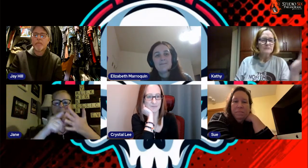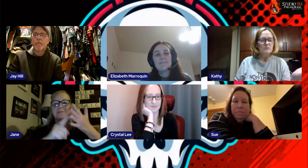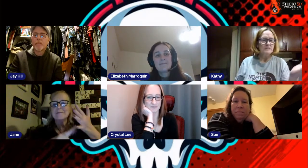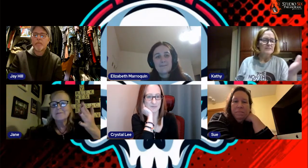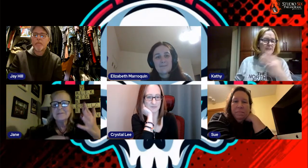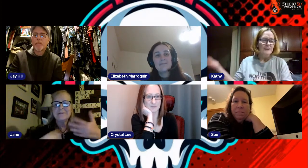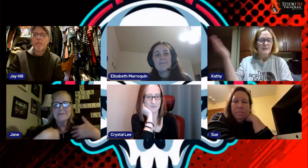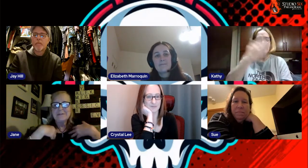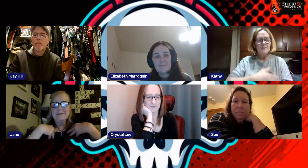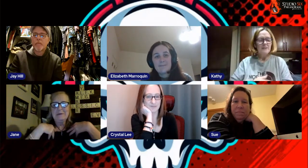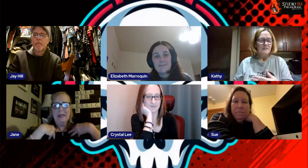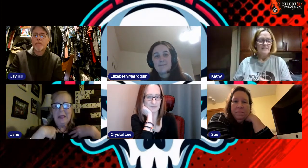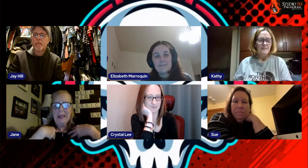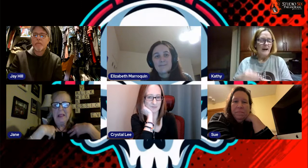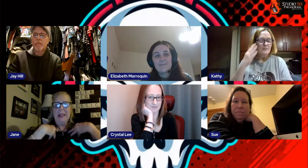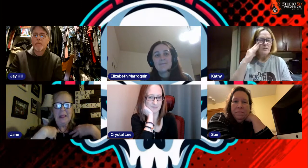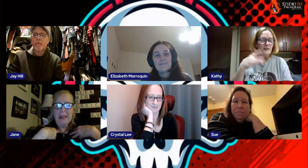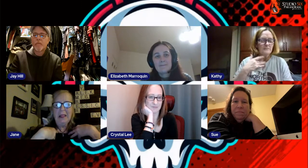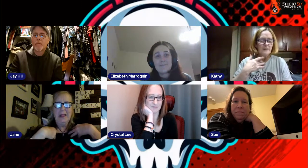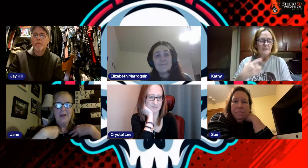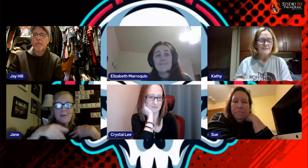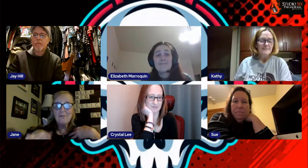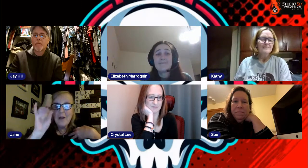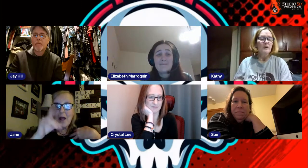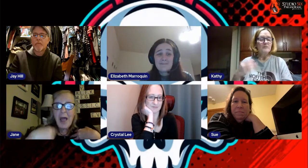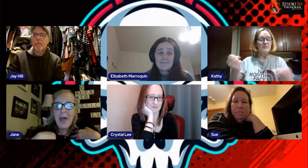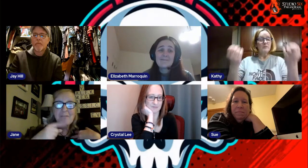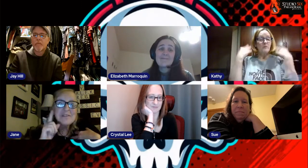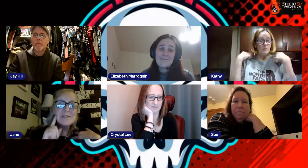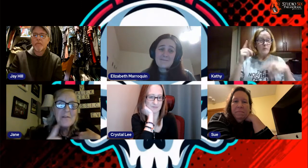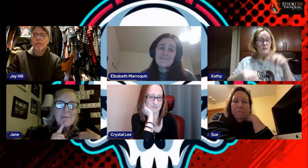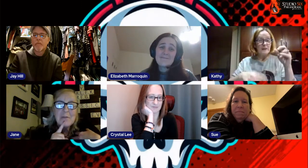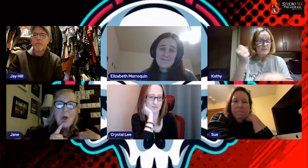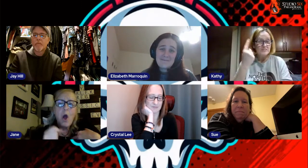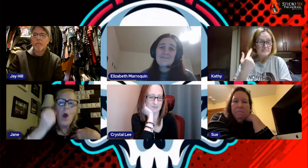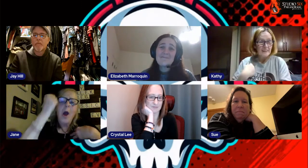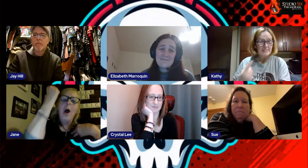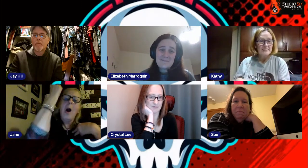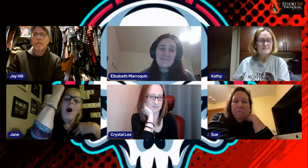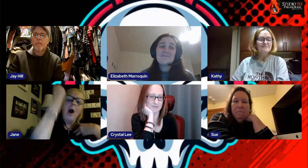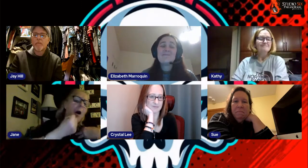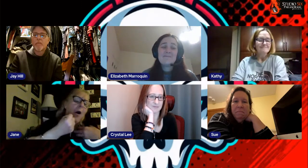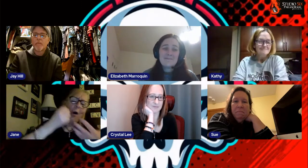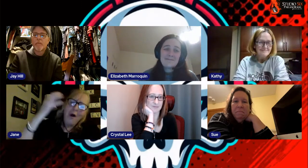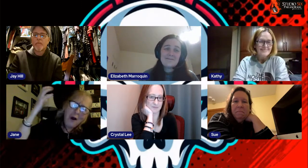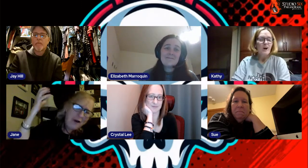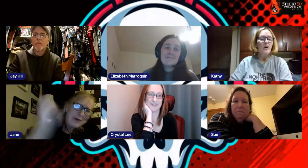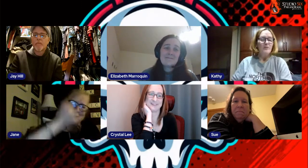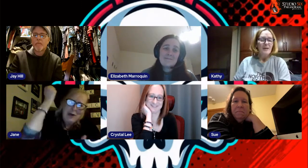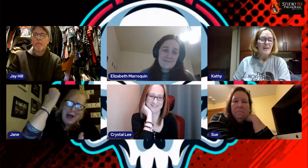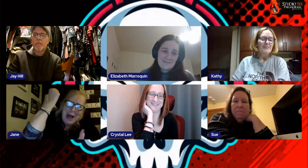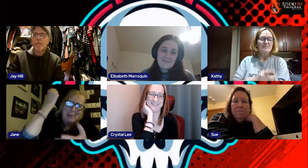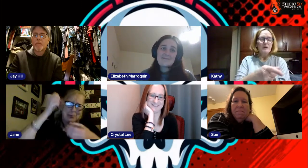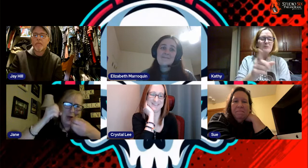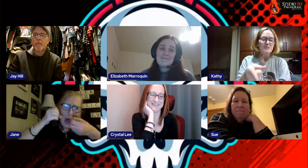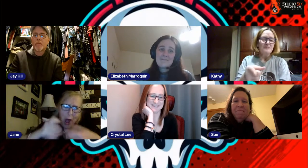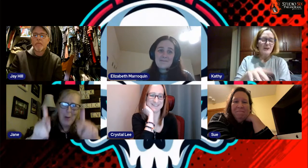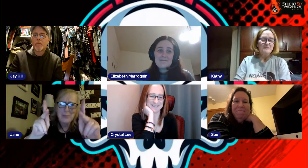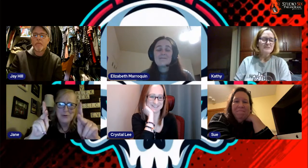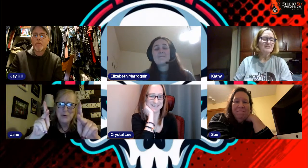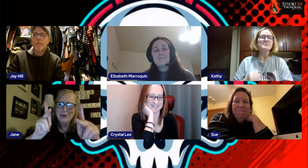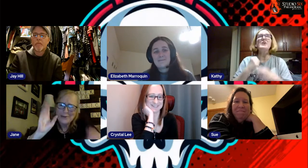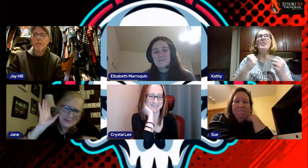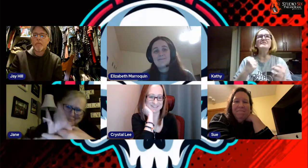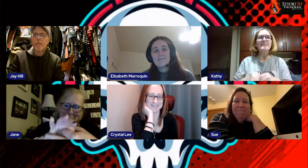gets passed, so she, I don't know that feeling. So if you don't want, you can't understand things. And so when she